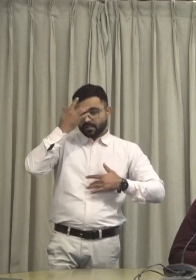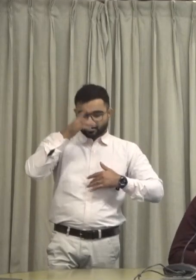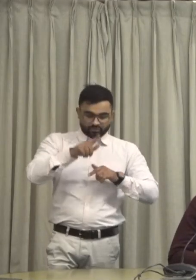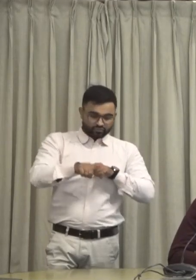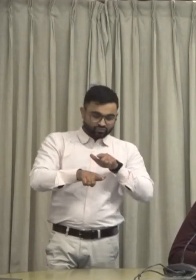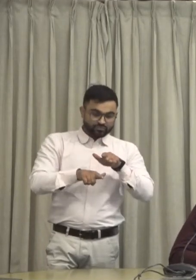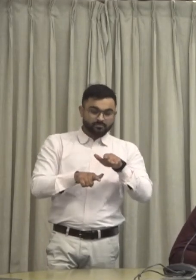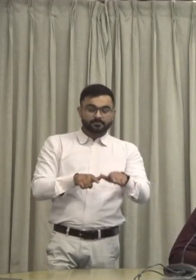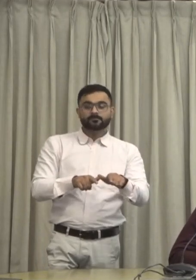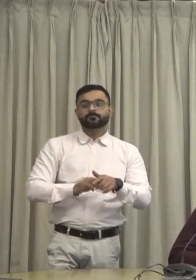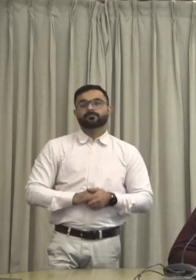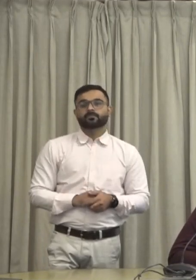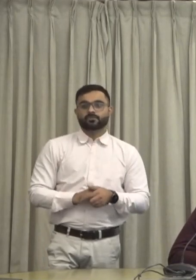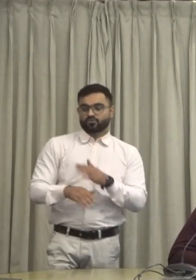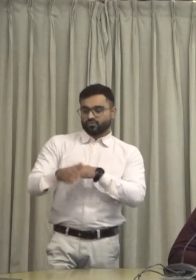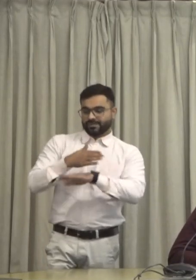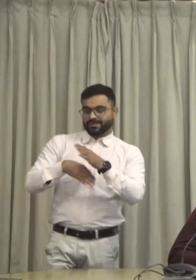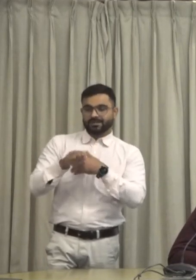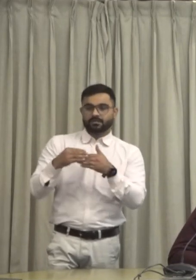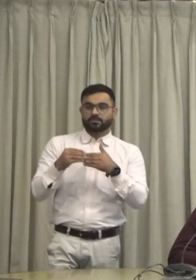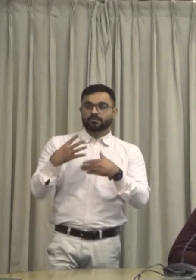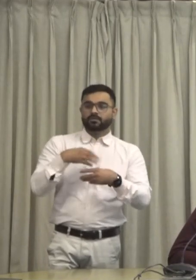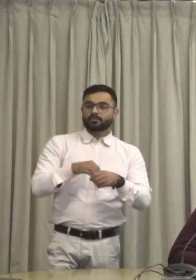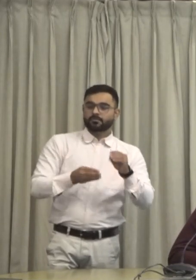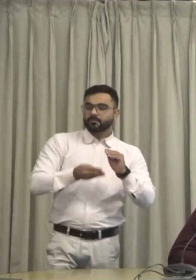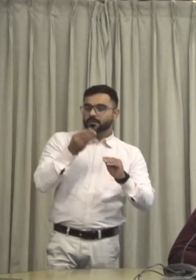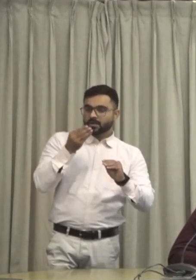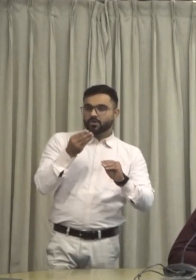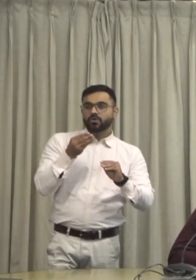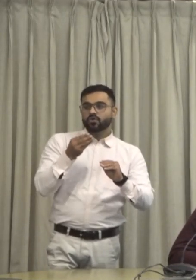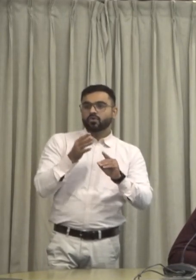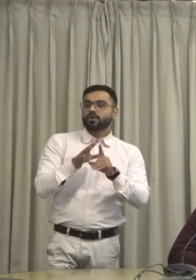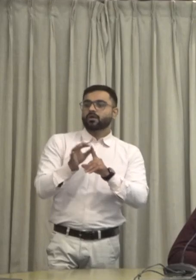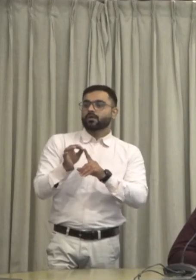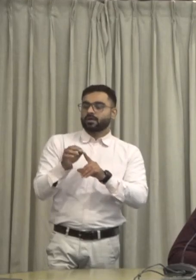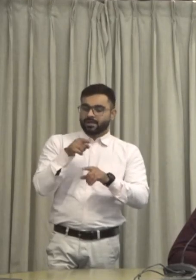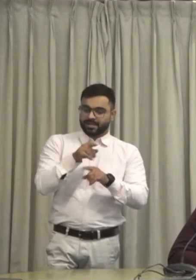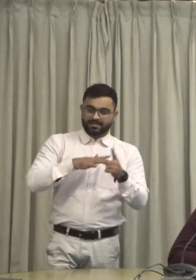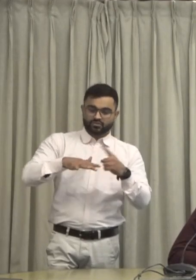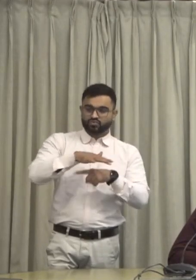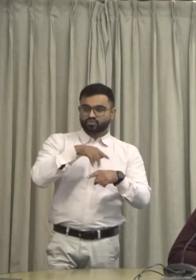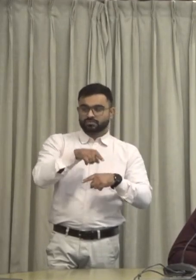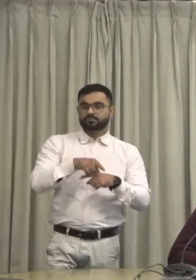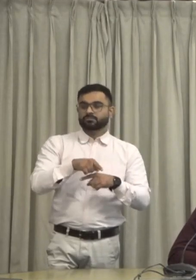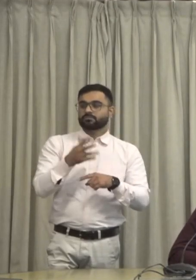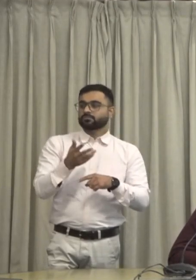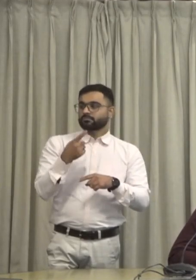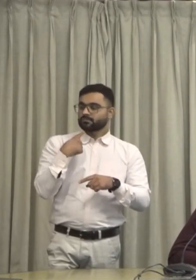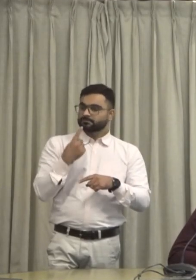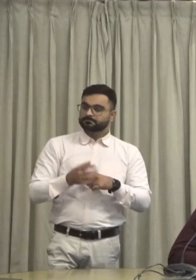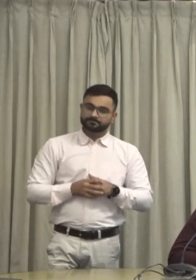okay, the disability is part of the comorbidities. Now, in that situation, how